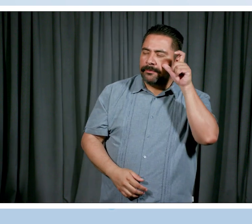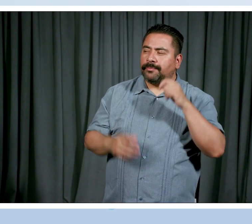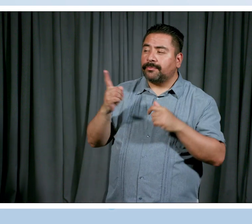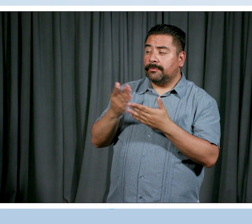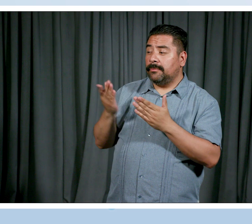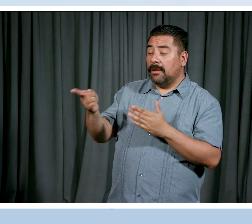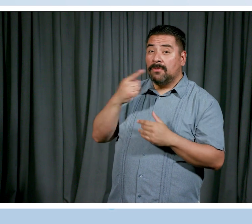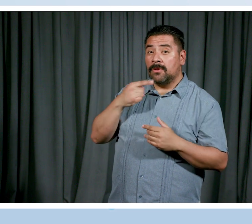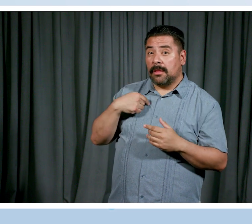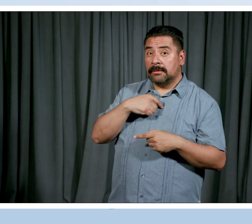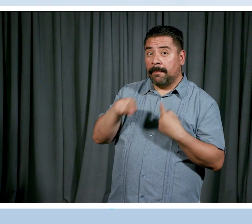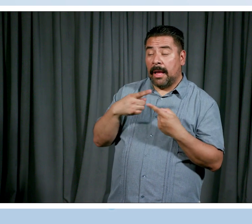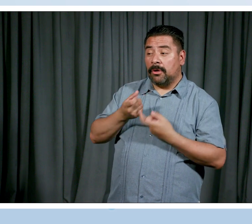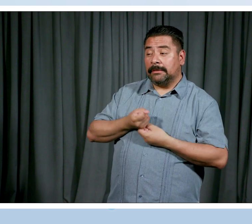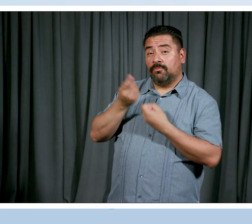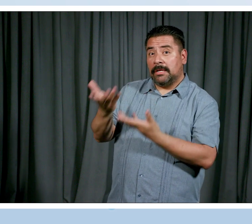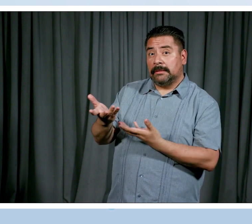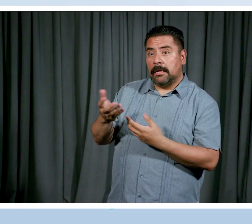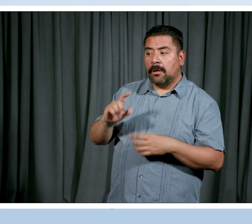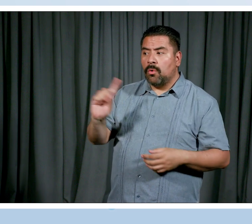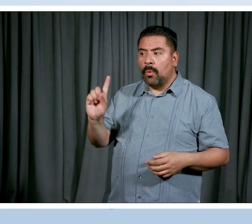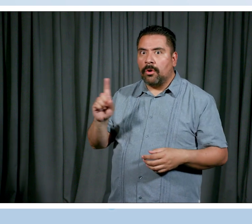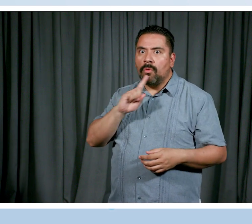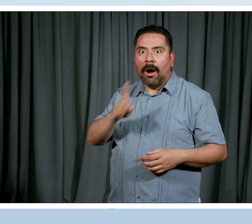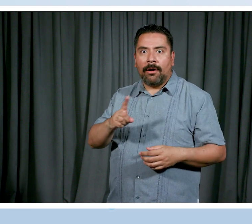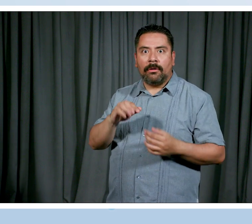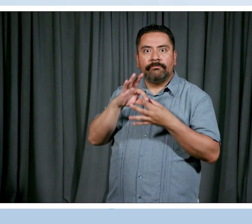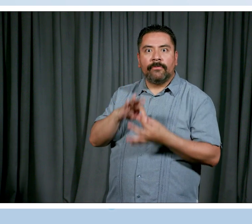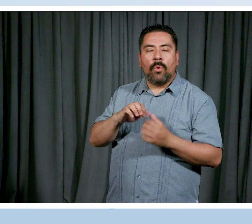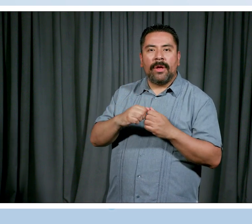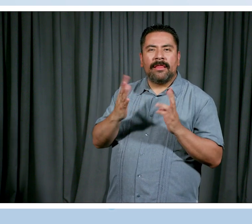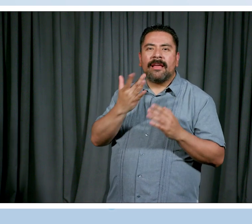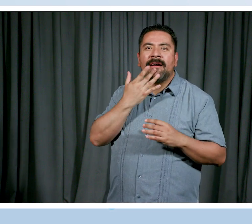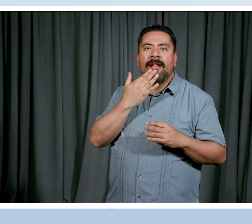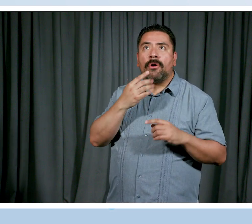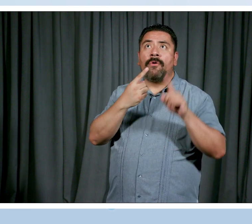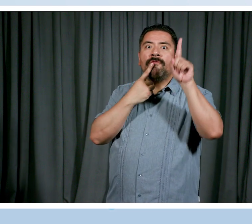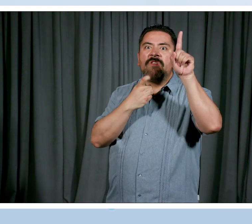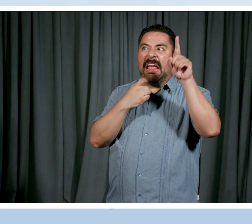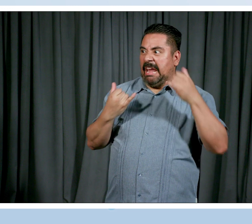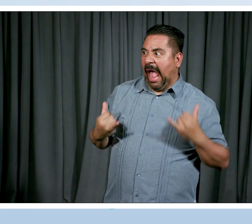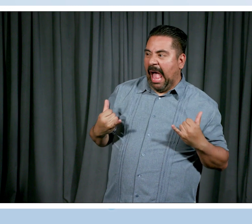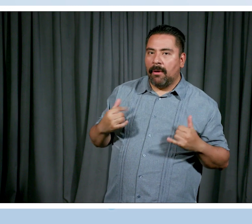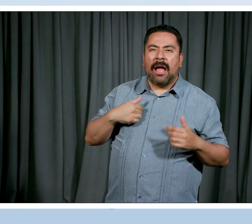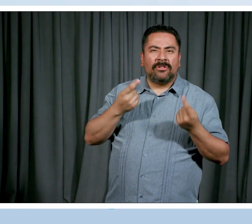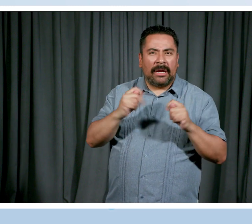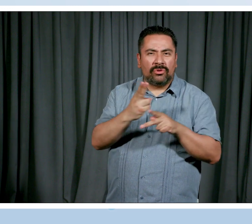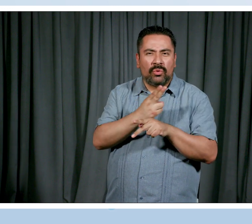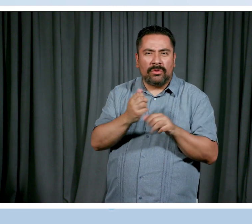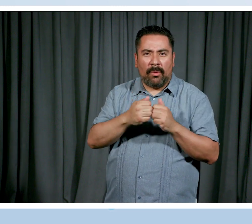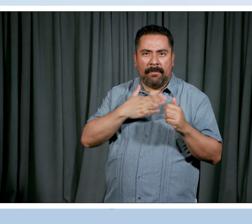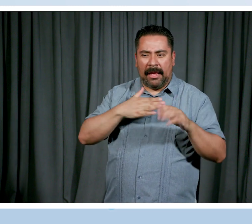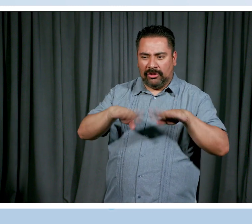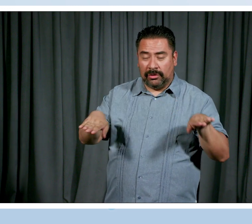you talked to us too about was expressing like where you are in terms of like colors. Like I'm in the red right now. I've tried to use that more with